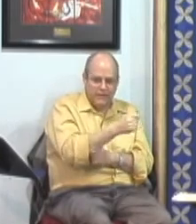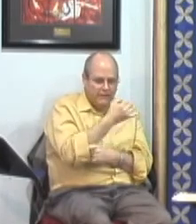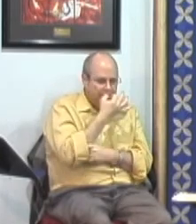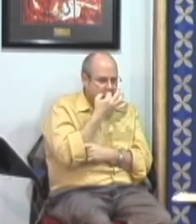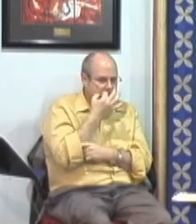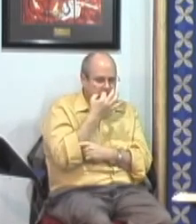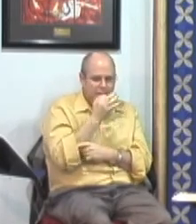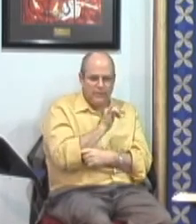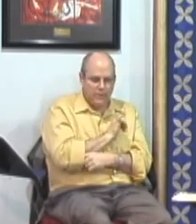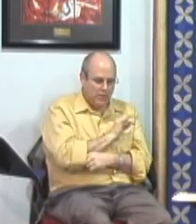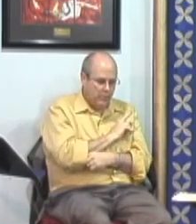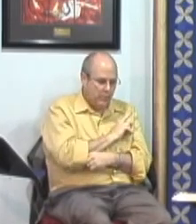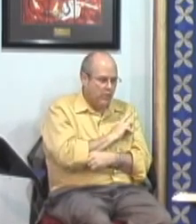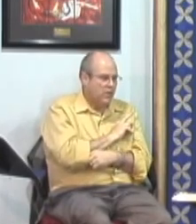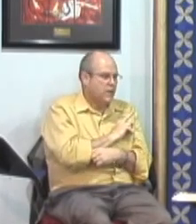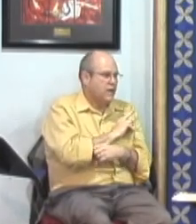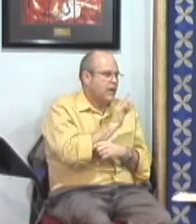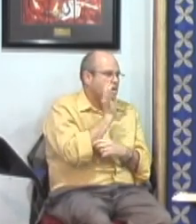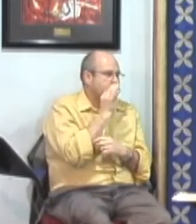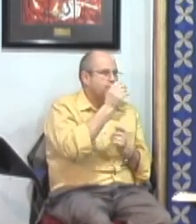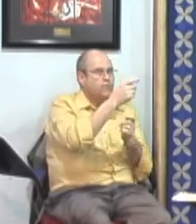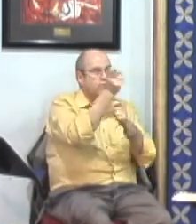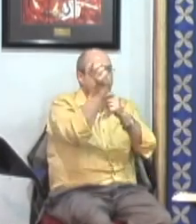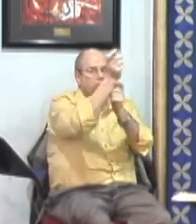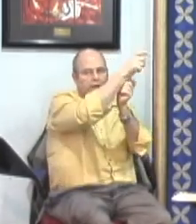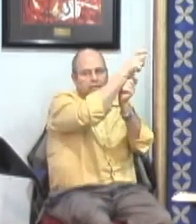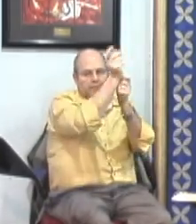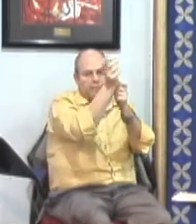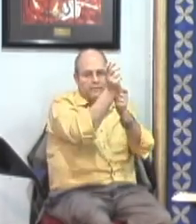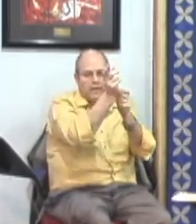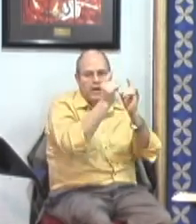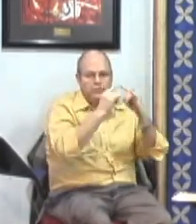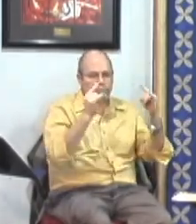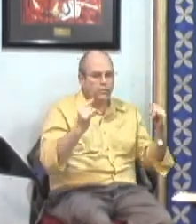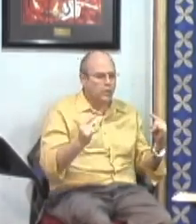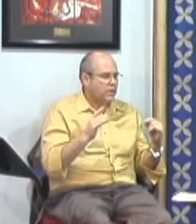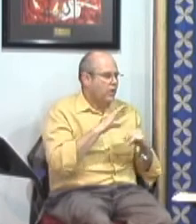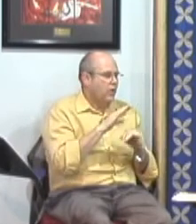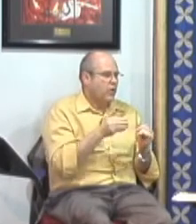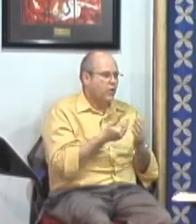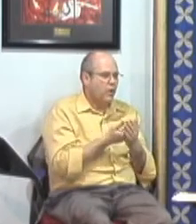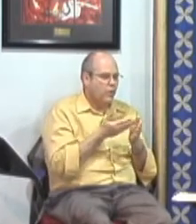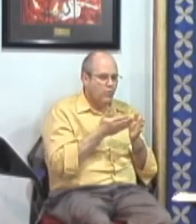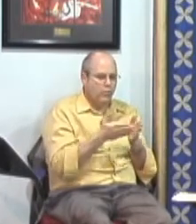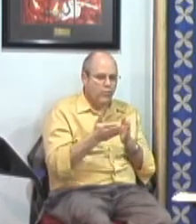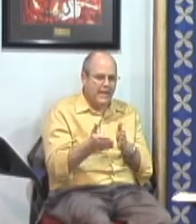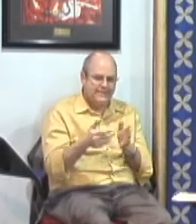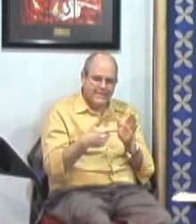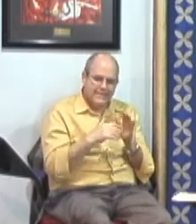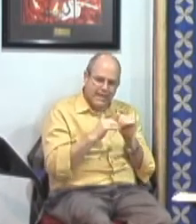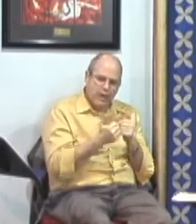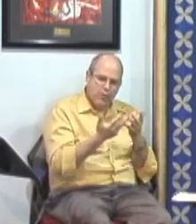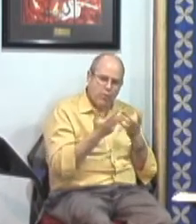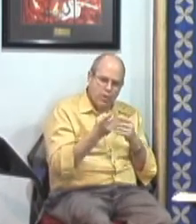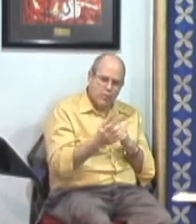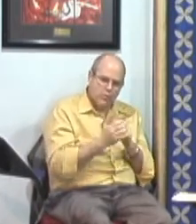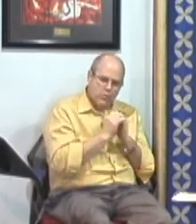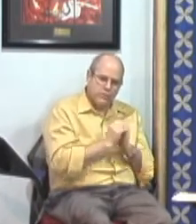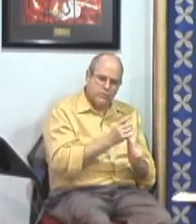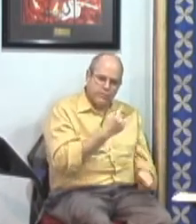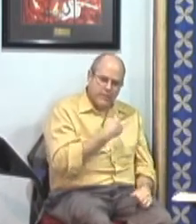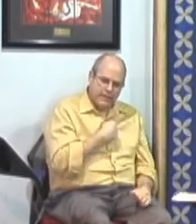Yom Kippur, and waving fruit and branches on Sukkot. Those are all ways in which he said, this is how I want you to worship